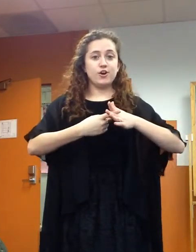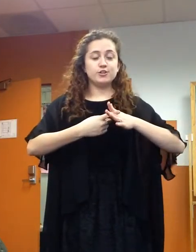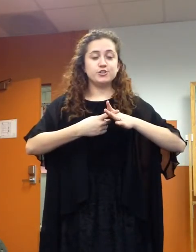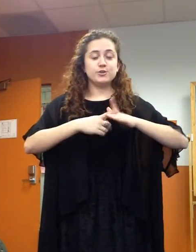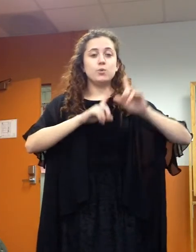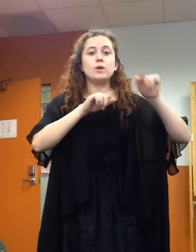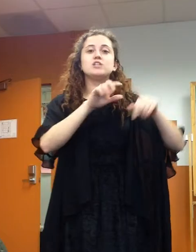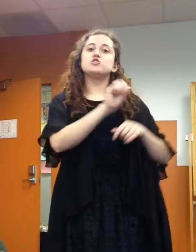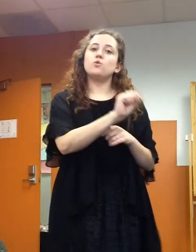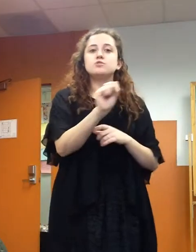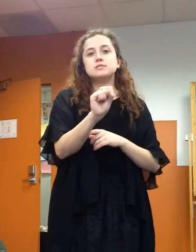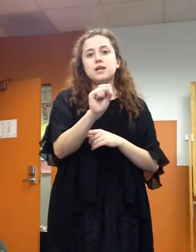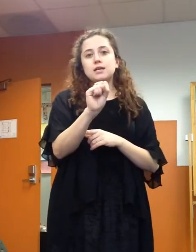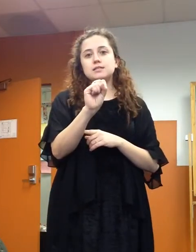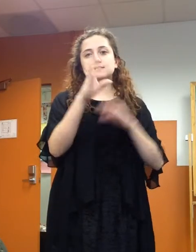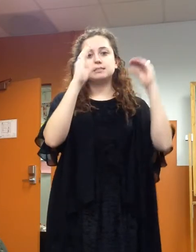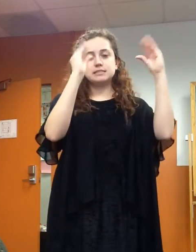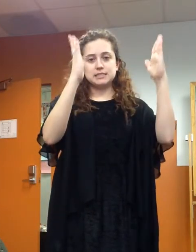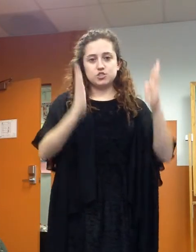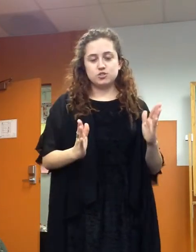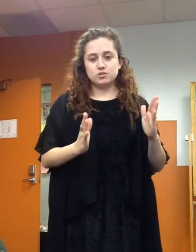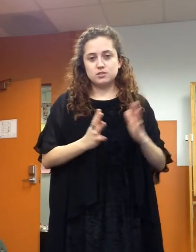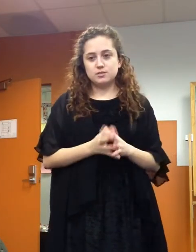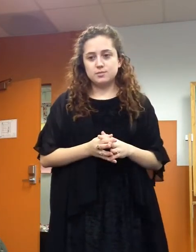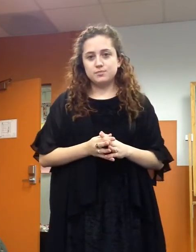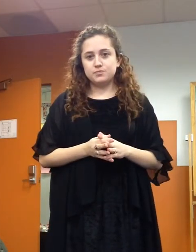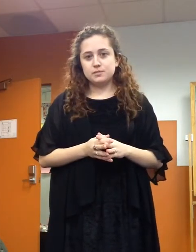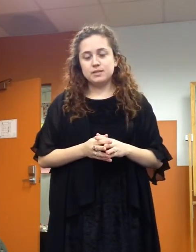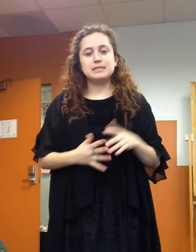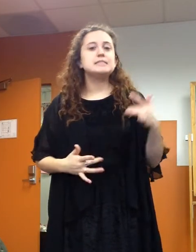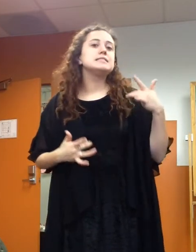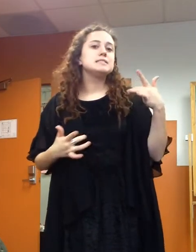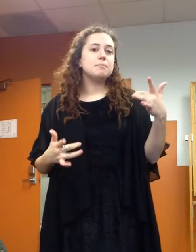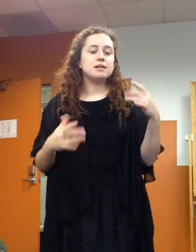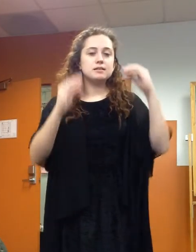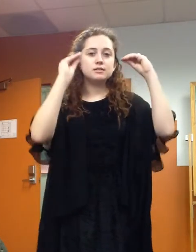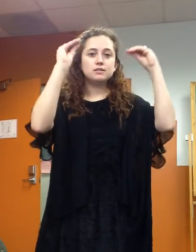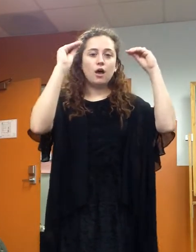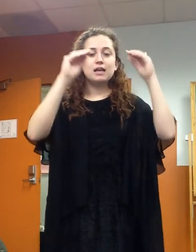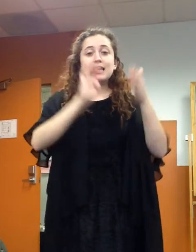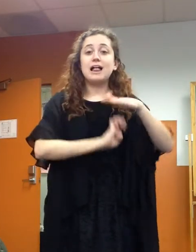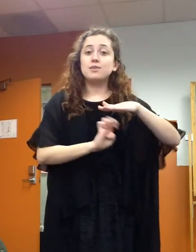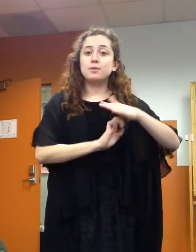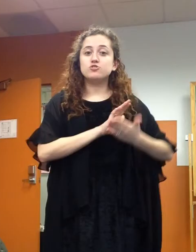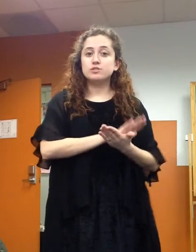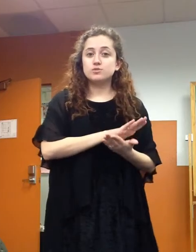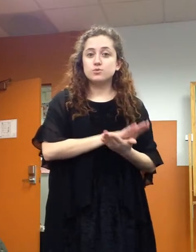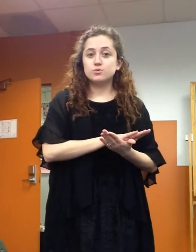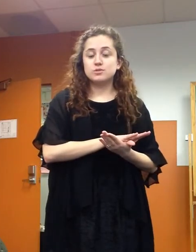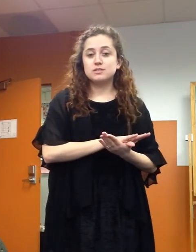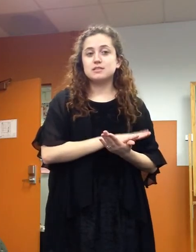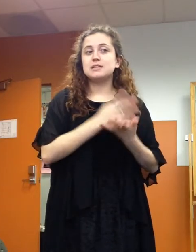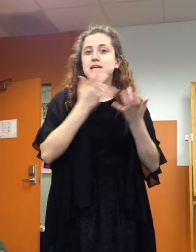for several generations, usually taught in elementary schools, and now they were charged with global studies, and